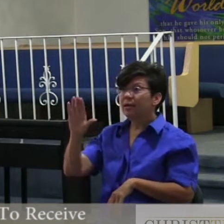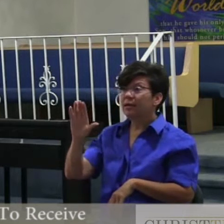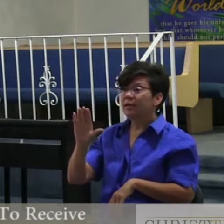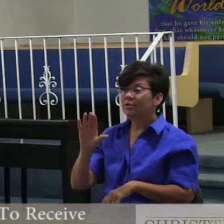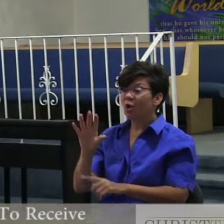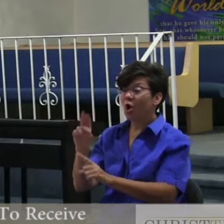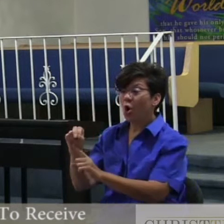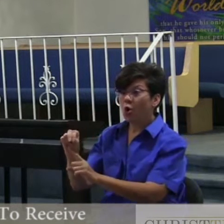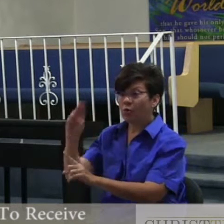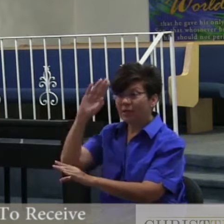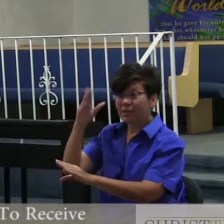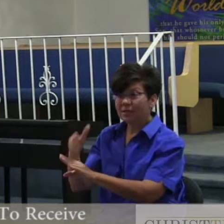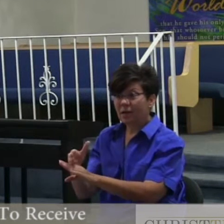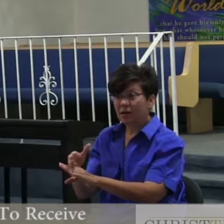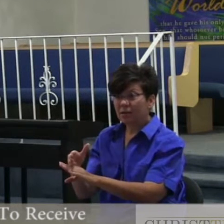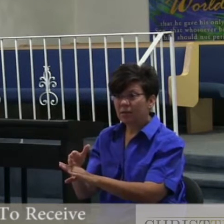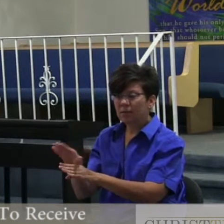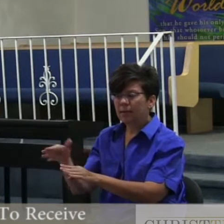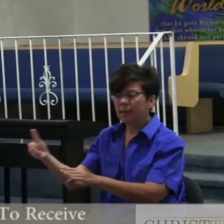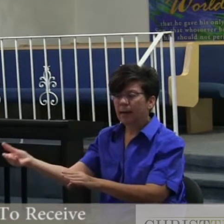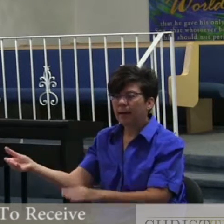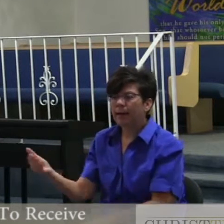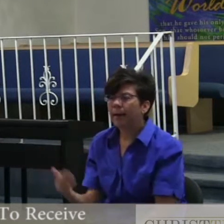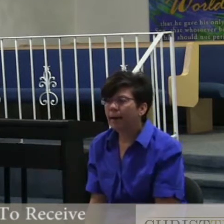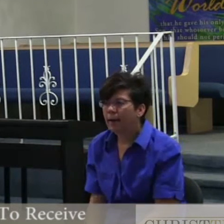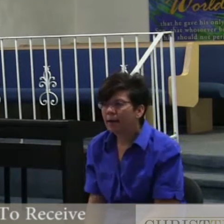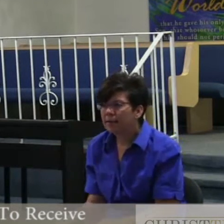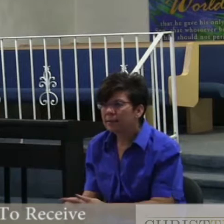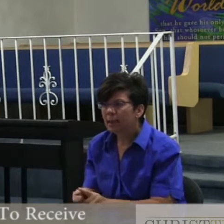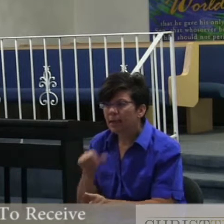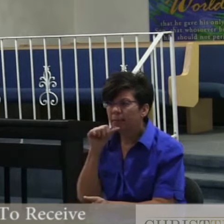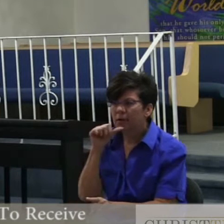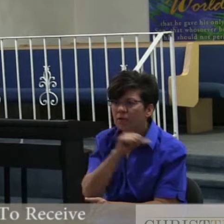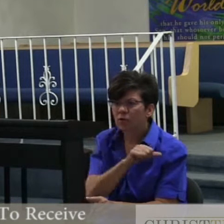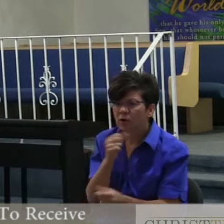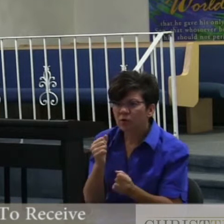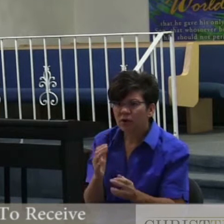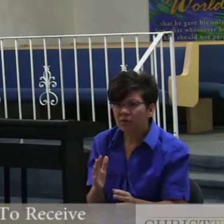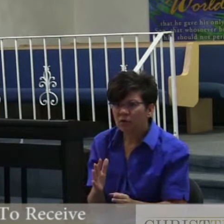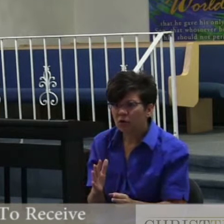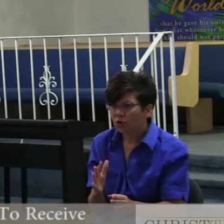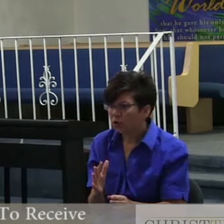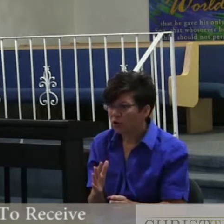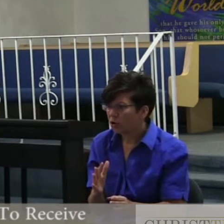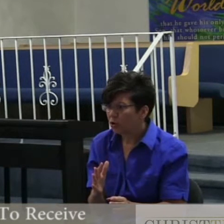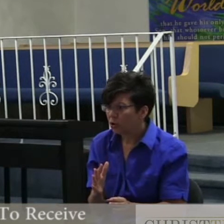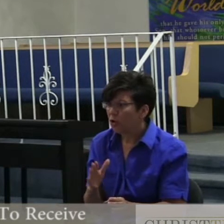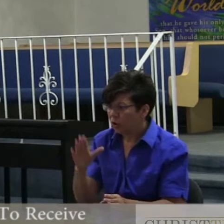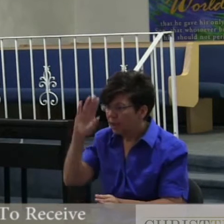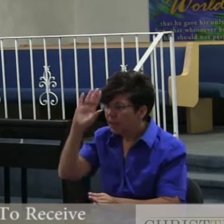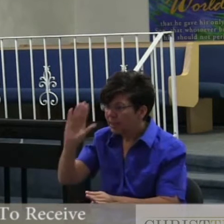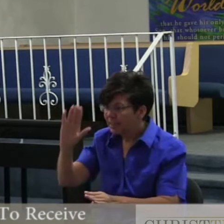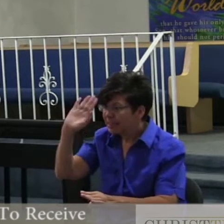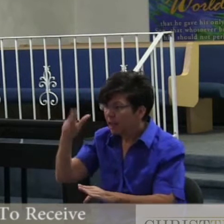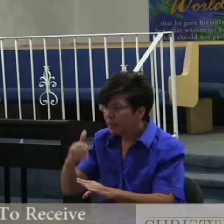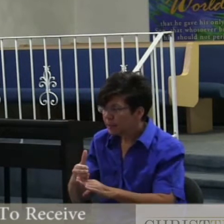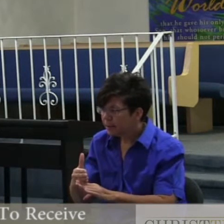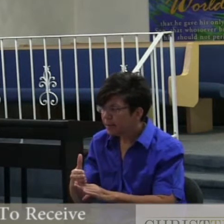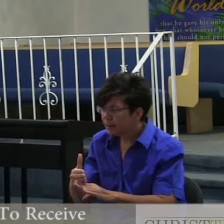old son got killed by a drunk driver. No? Okay. His son got